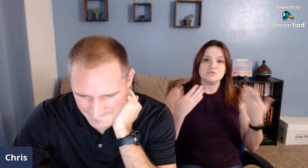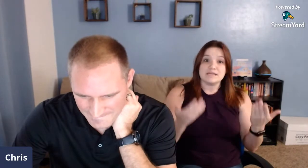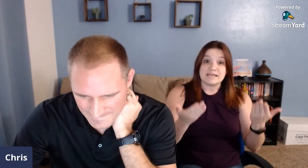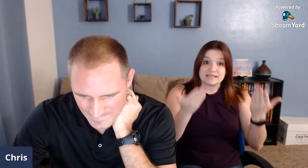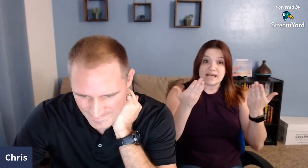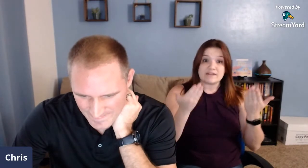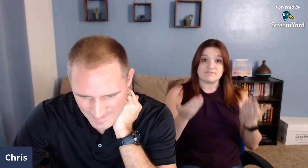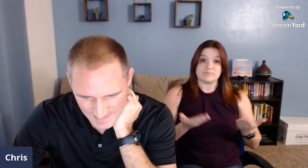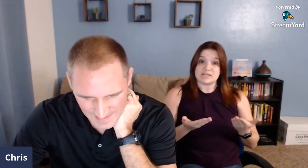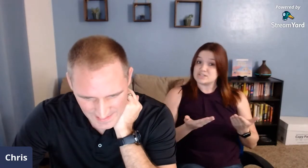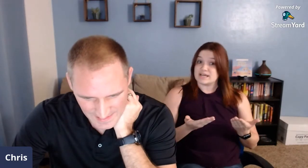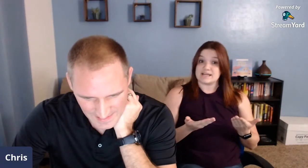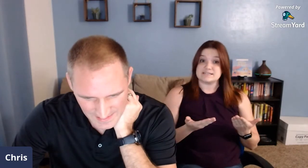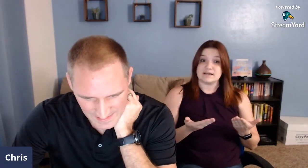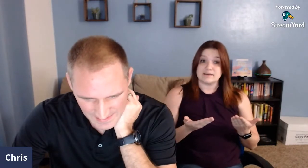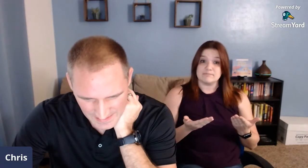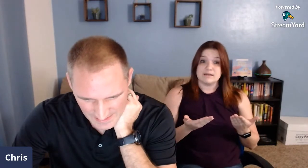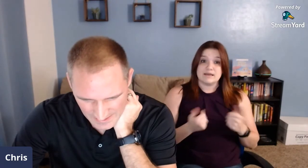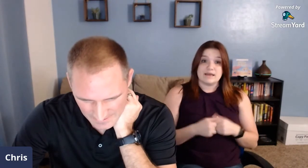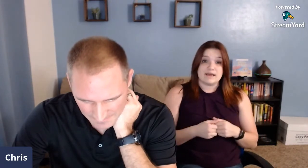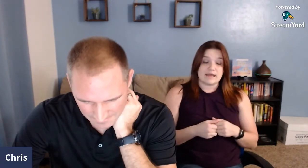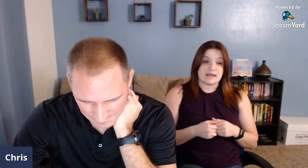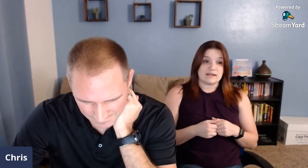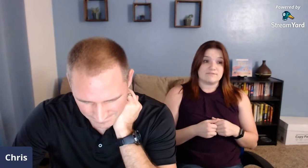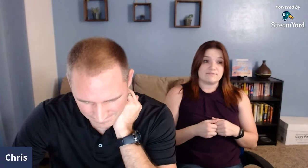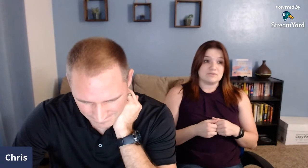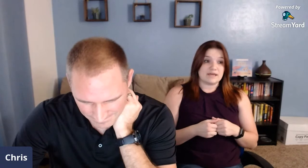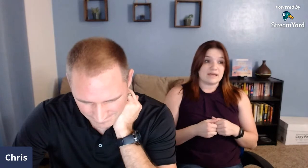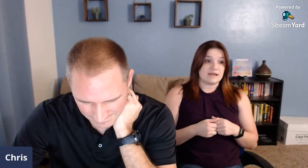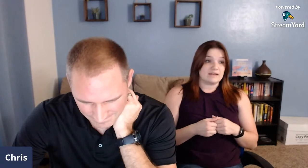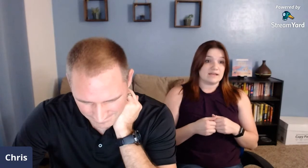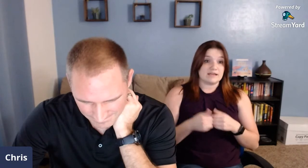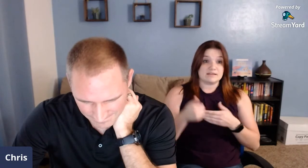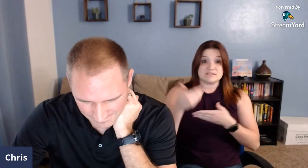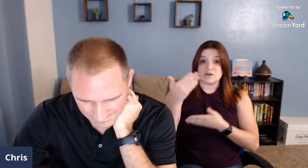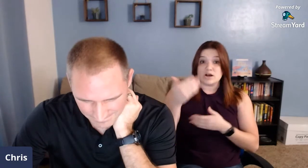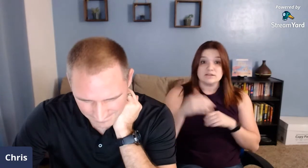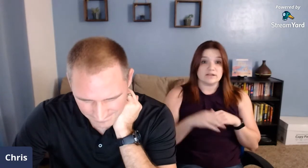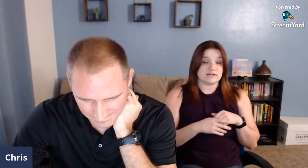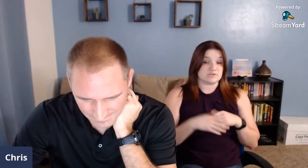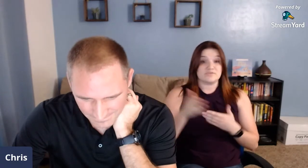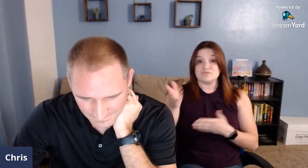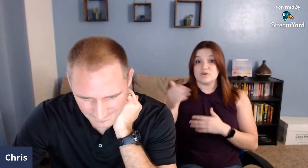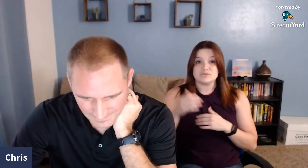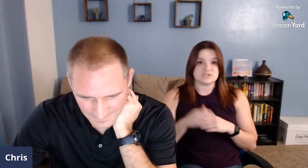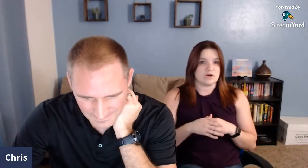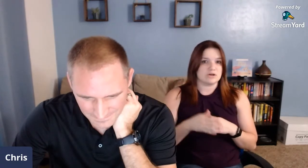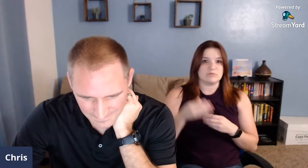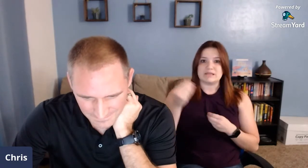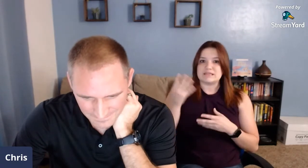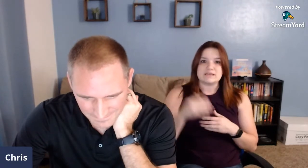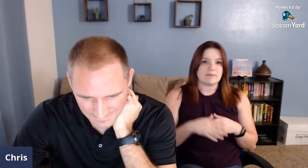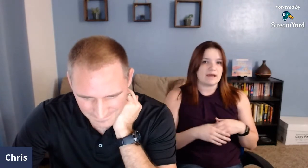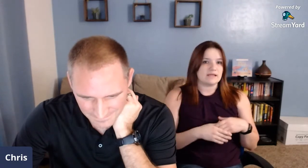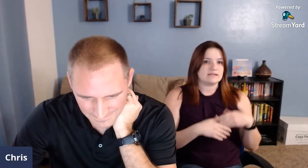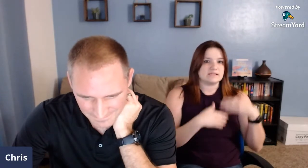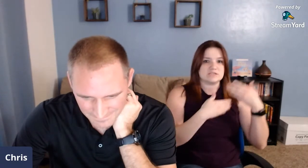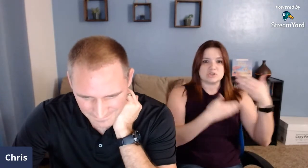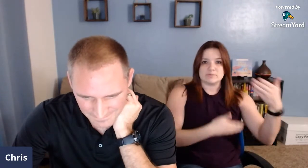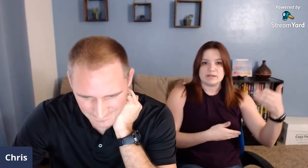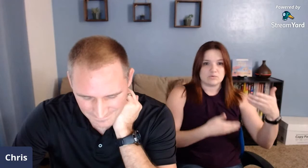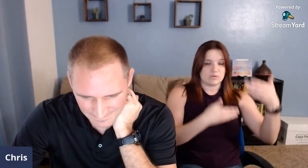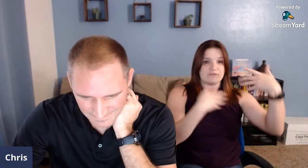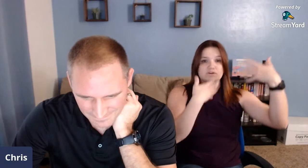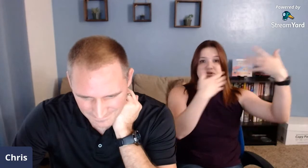But if you can get that information ahead of time, and if you can get the song lyrics, or if you know the song and really think about it,